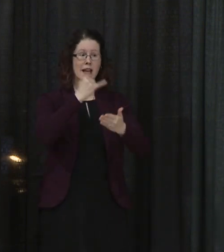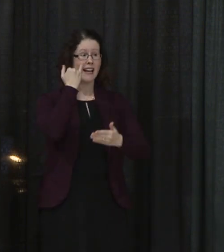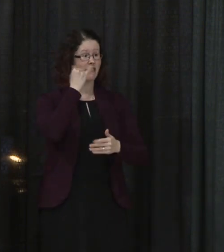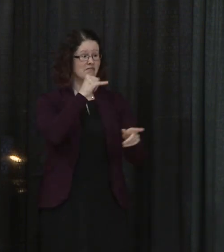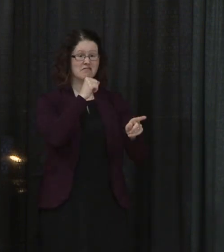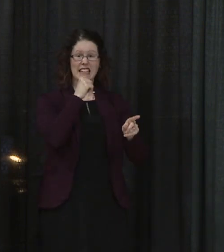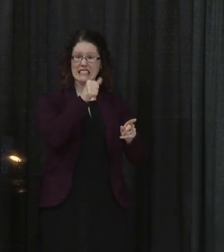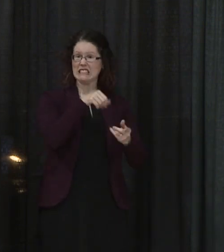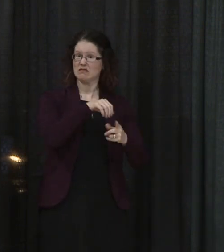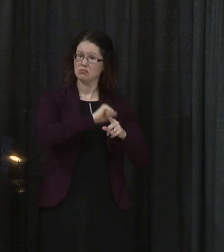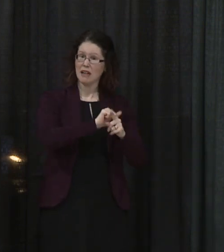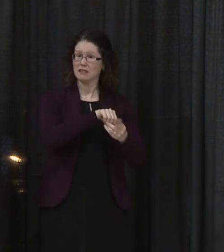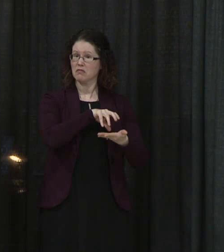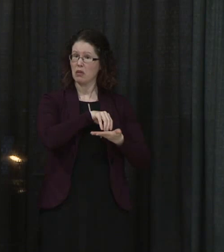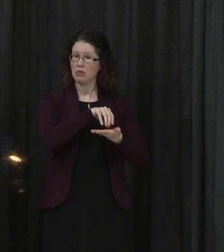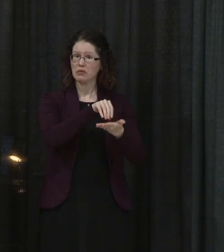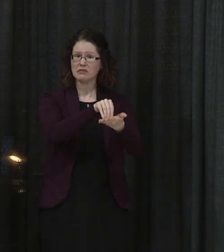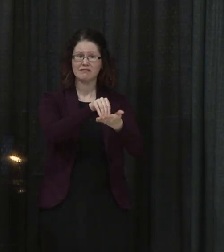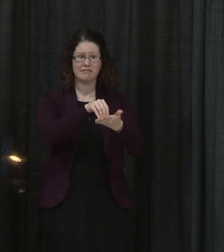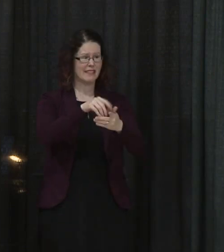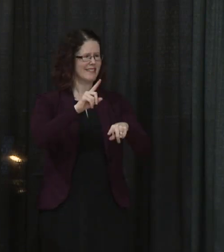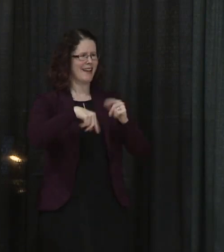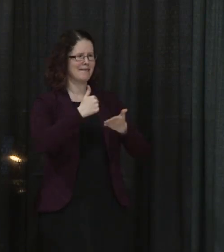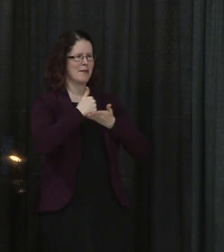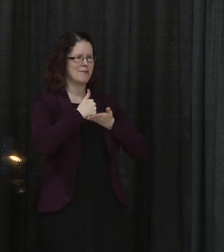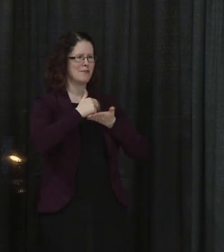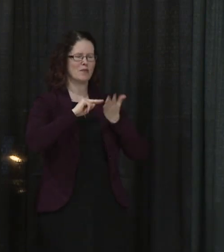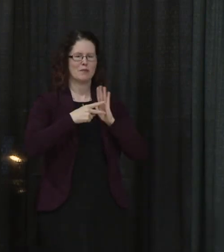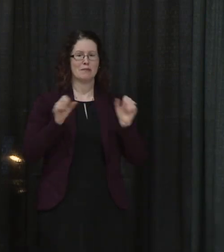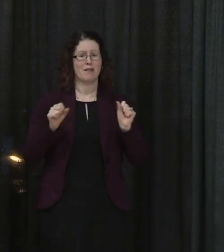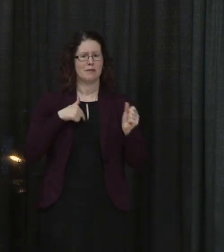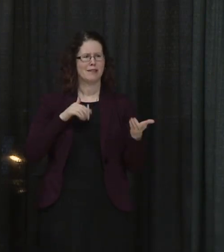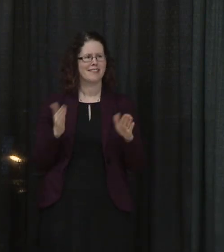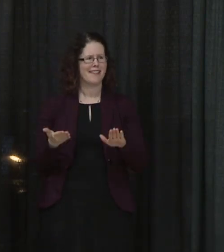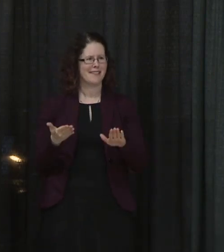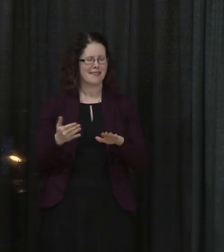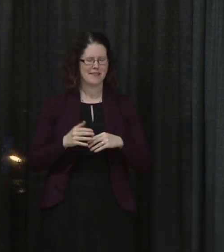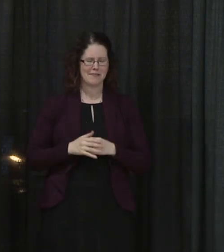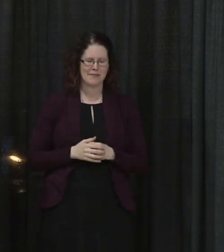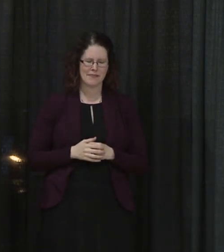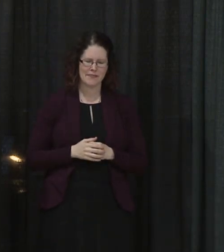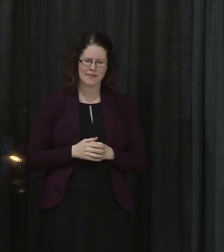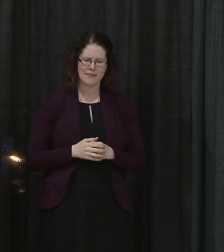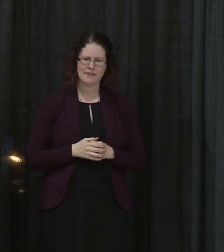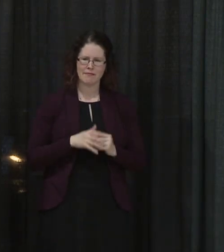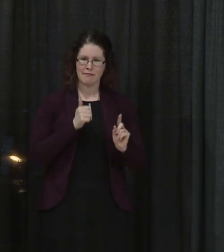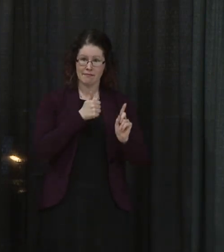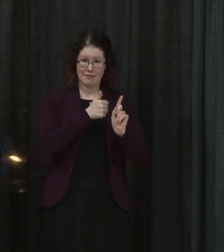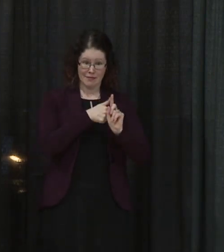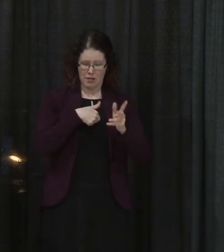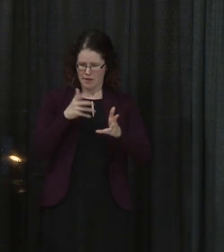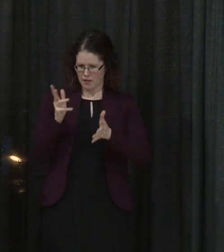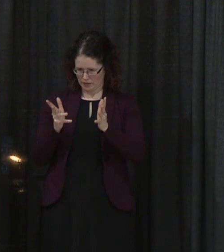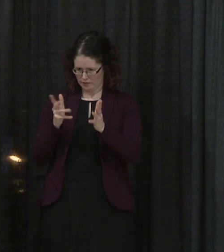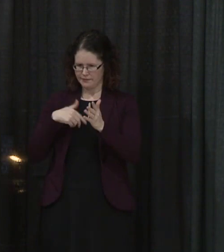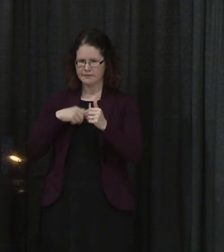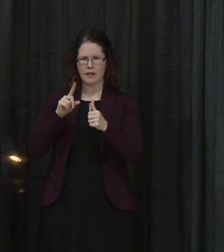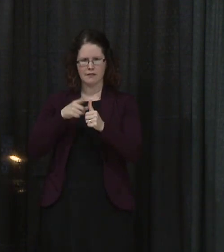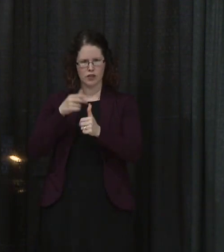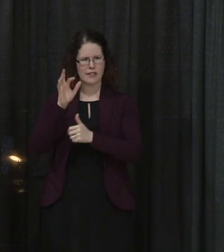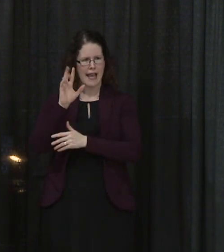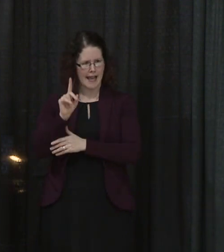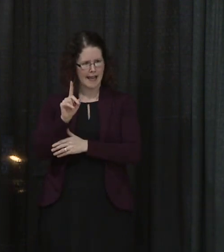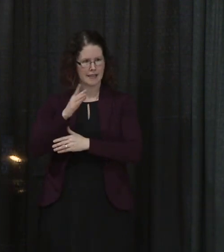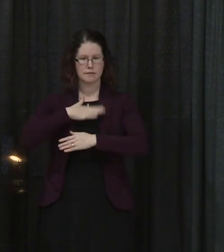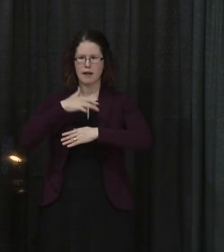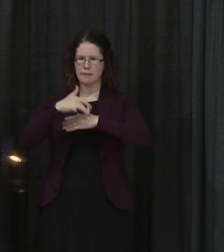very easily died. She began to immediately administer first aid. She stopped my bleeding, and